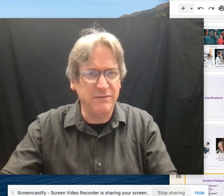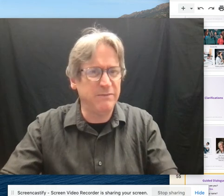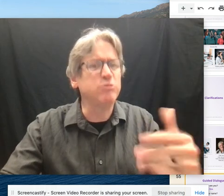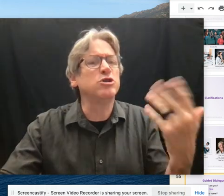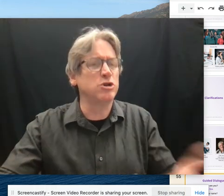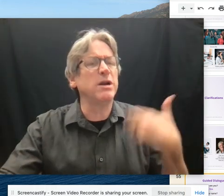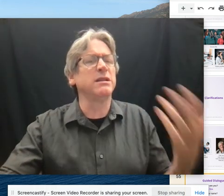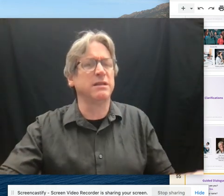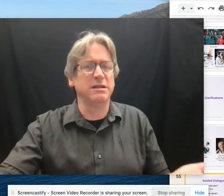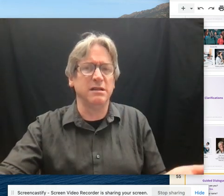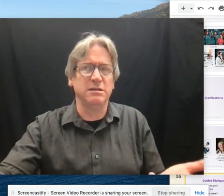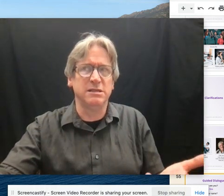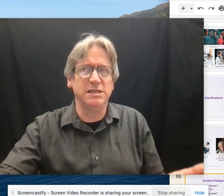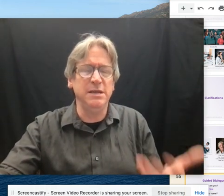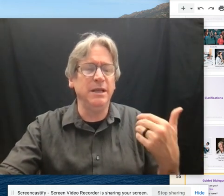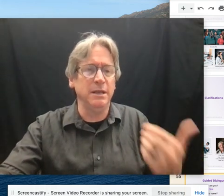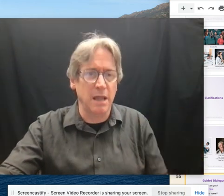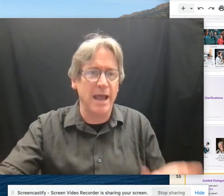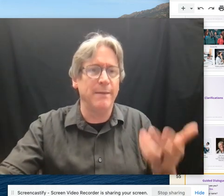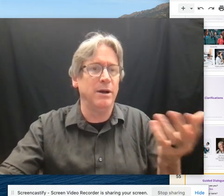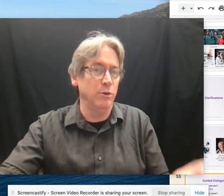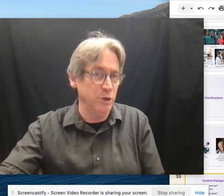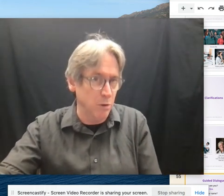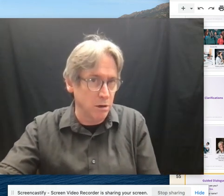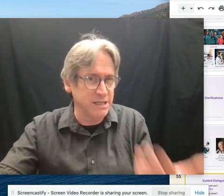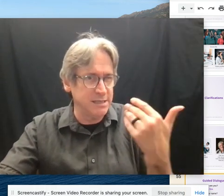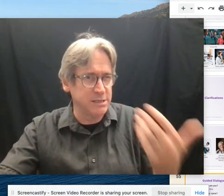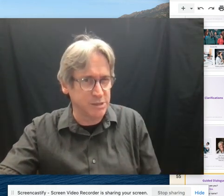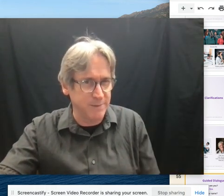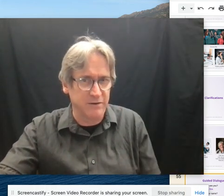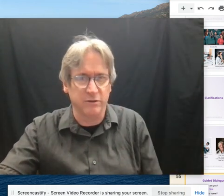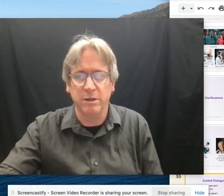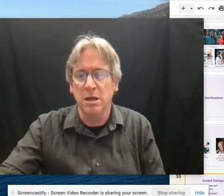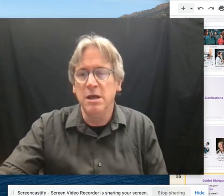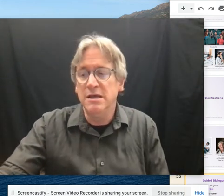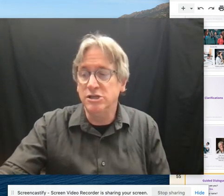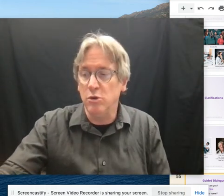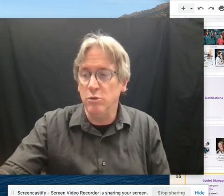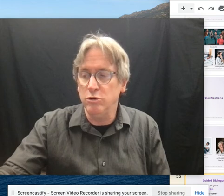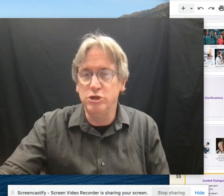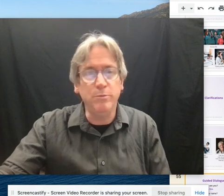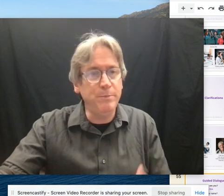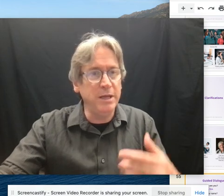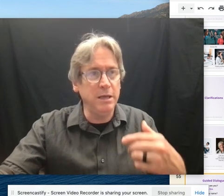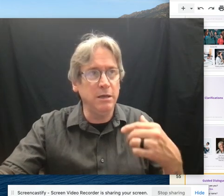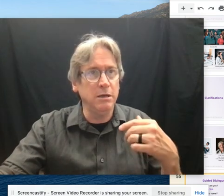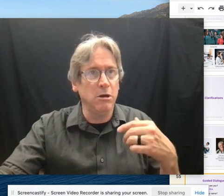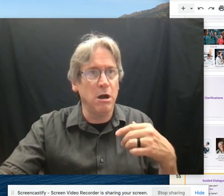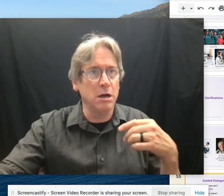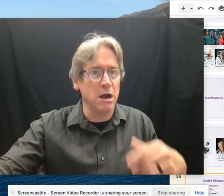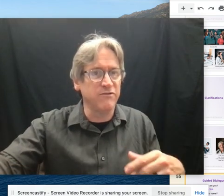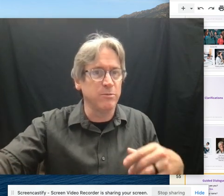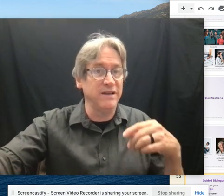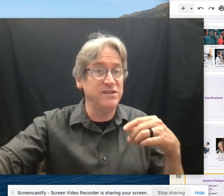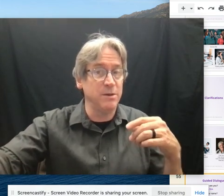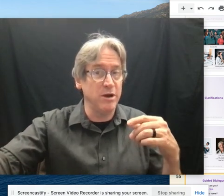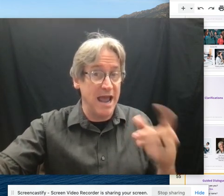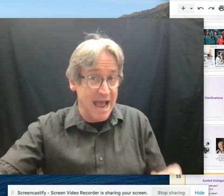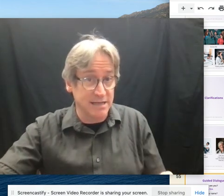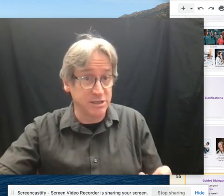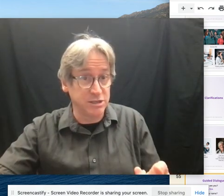try to seemingly lie about who you are. It's disrespectful. So don't be uncomfortable